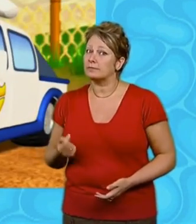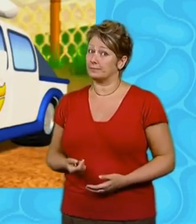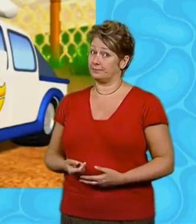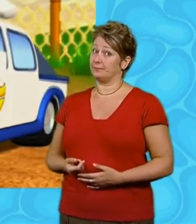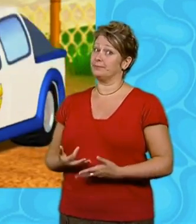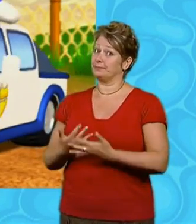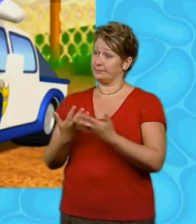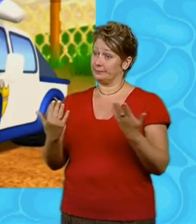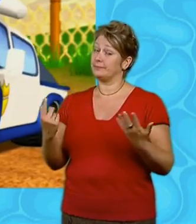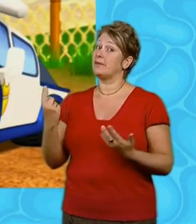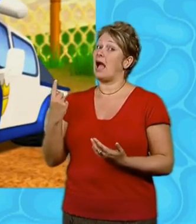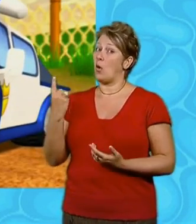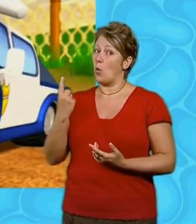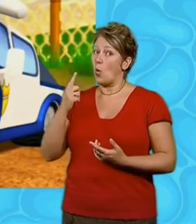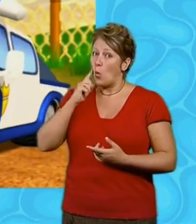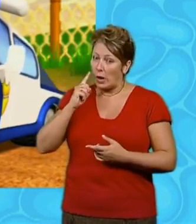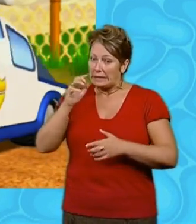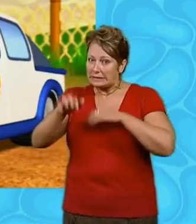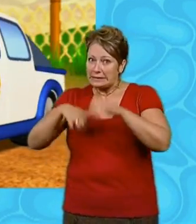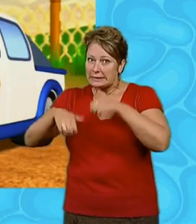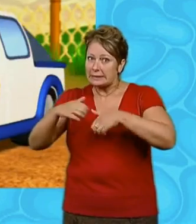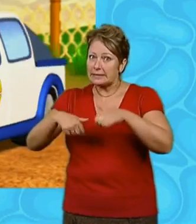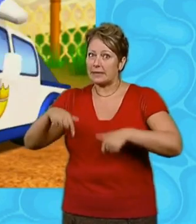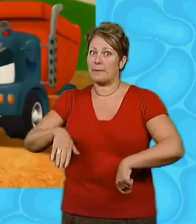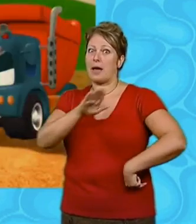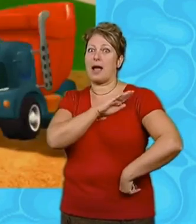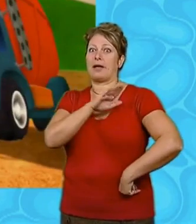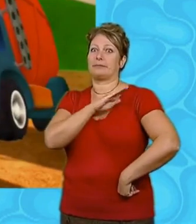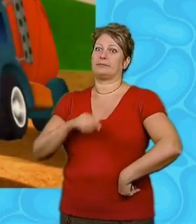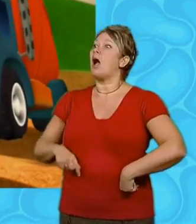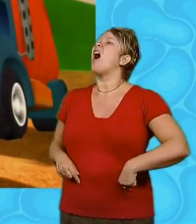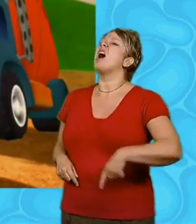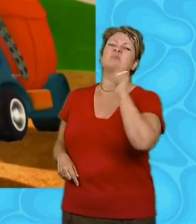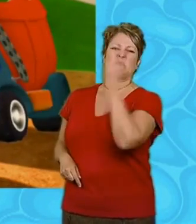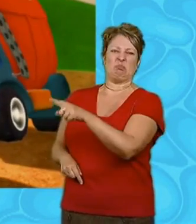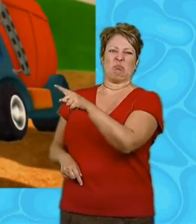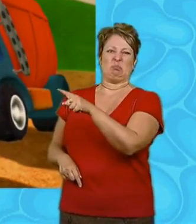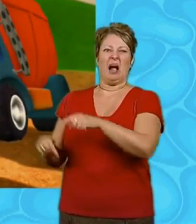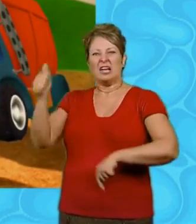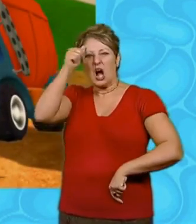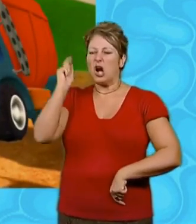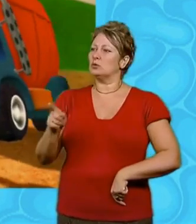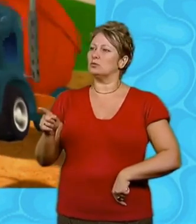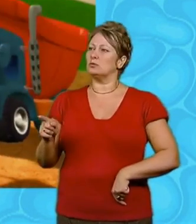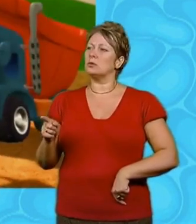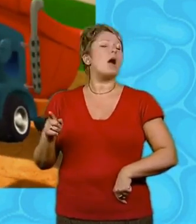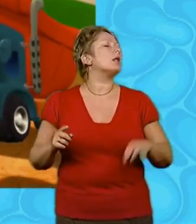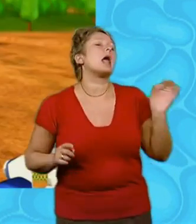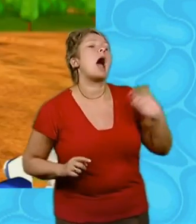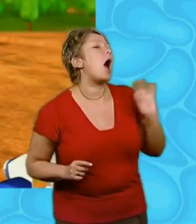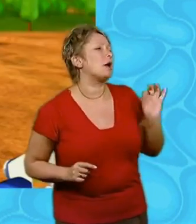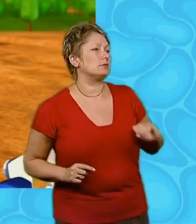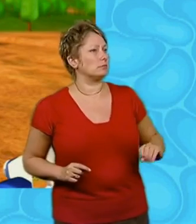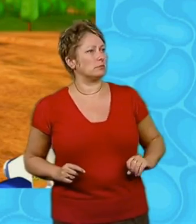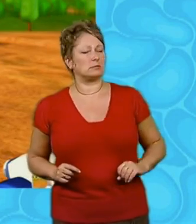certain someone who spends a lot of time digging here in the park. Ha! I knew it! You don't know anything!